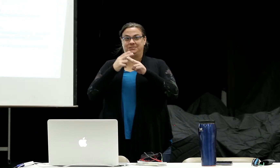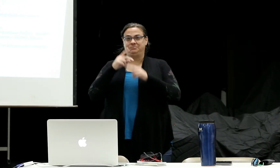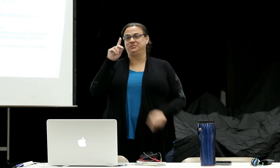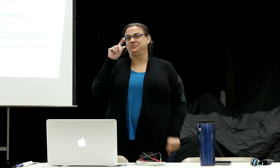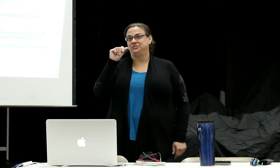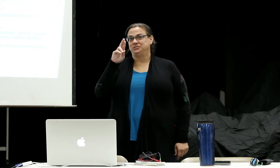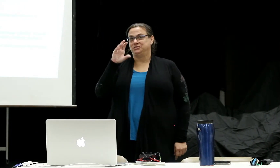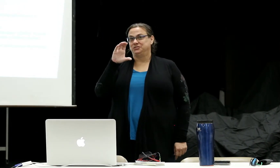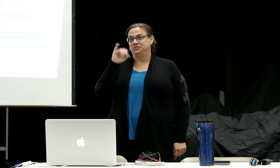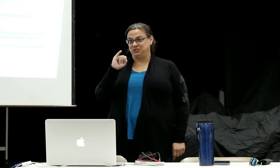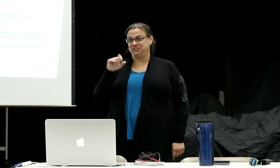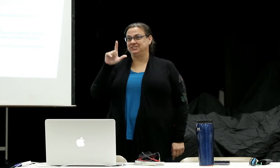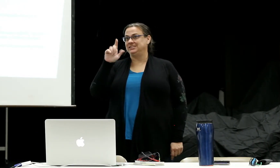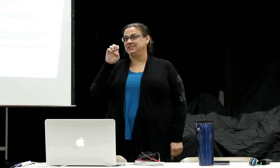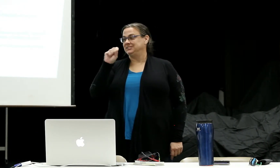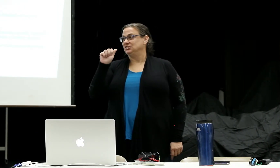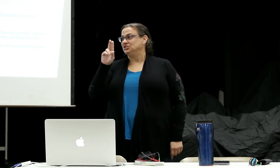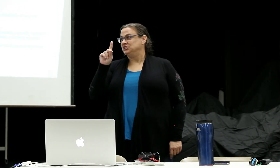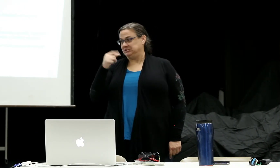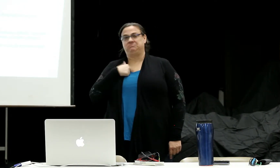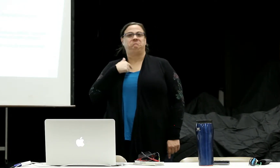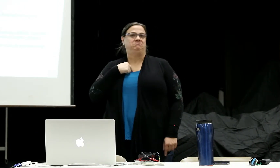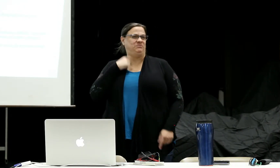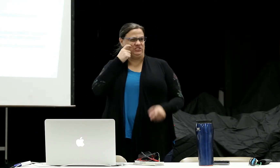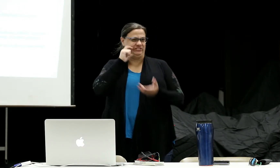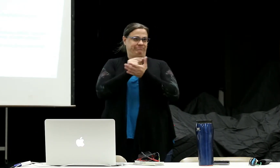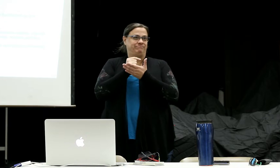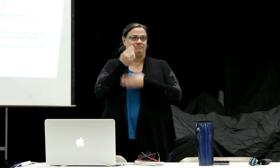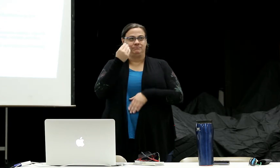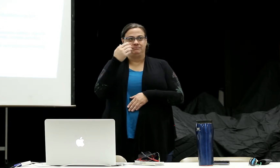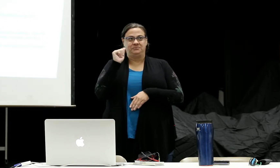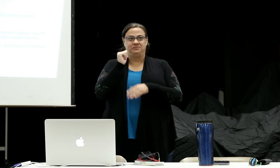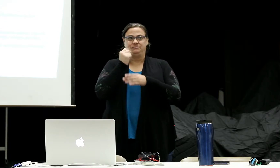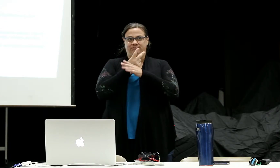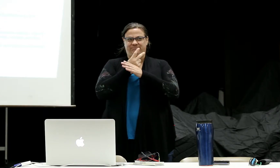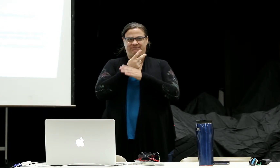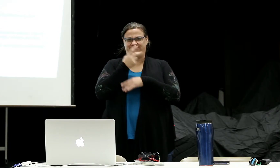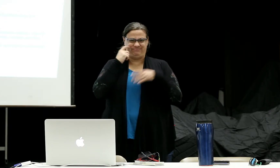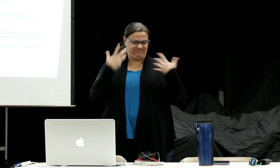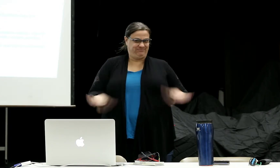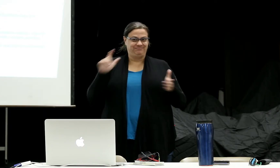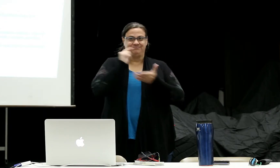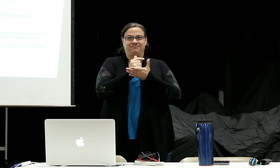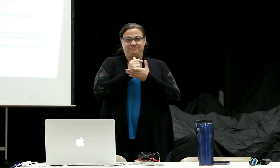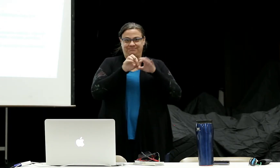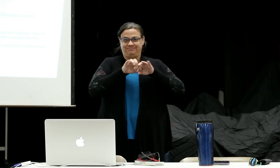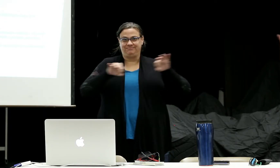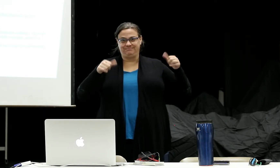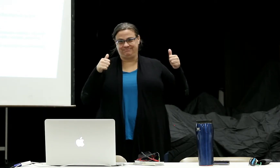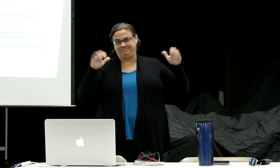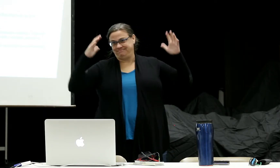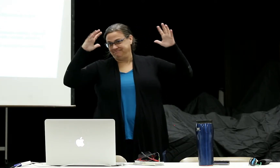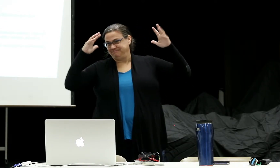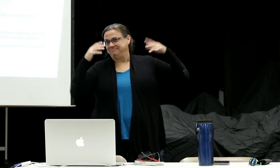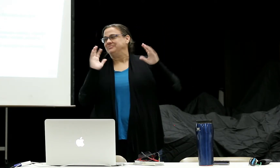Hi, everyone. My name is Darcy Lassard. I just graduated my master's. That's great. Thank